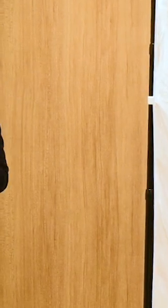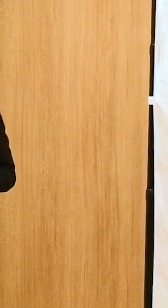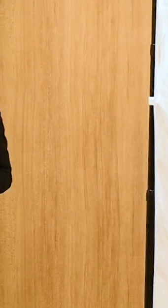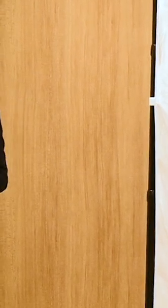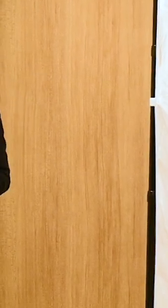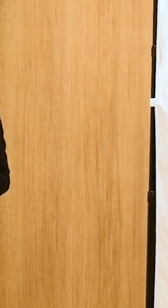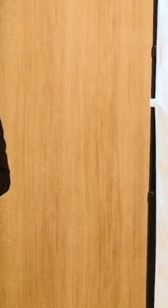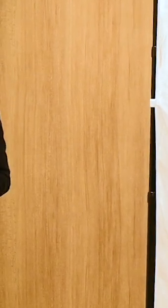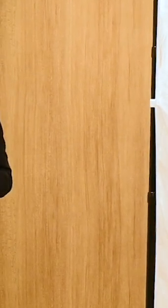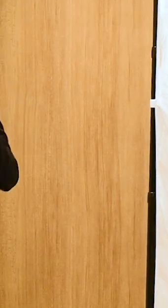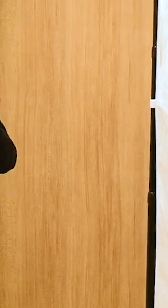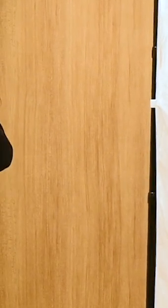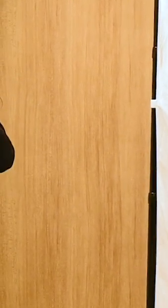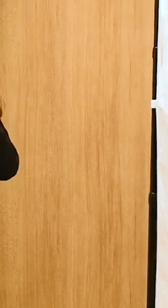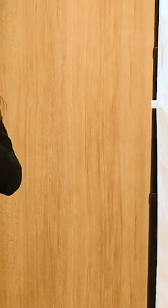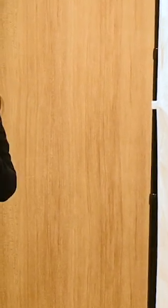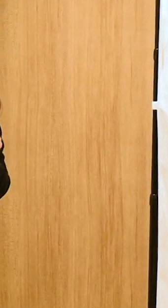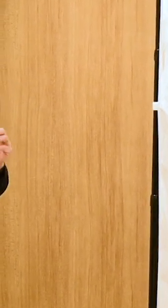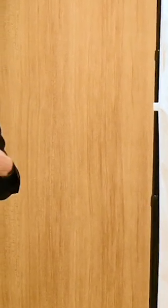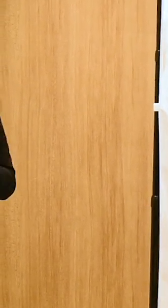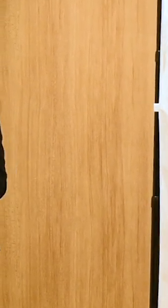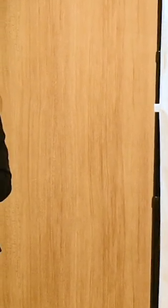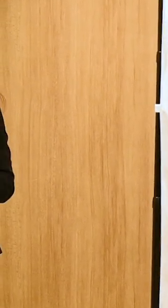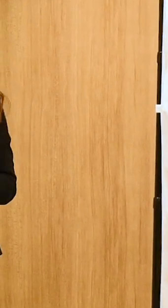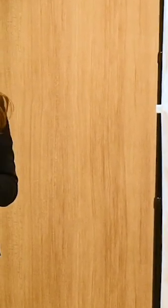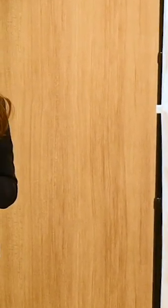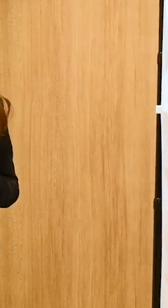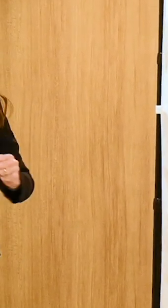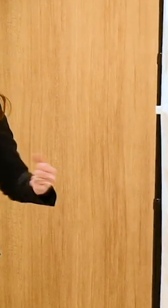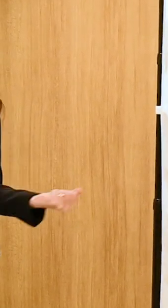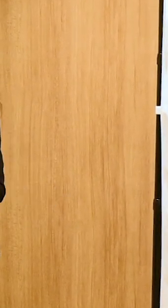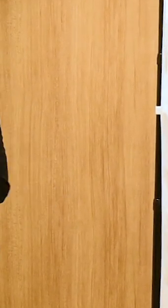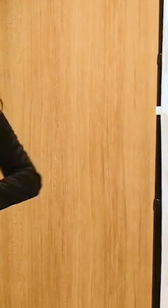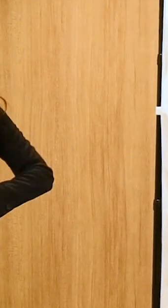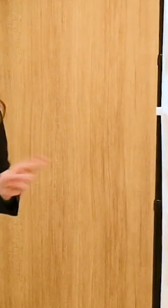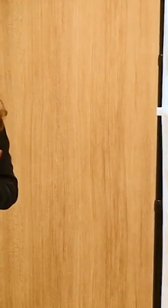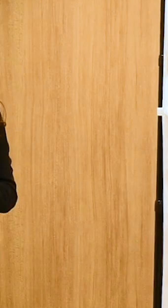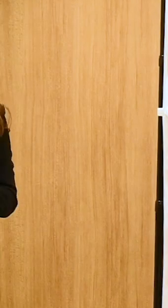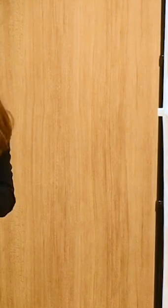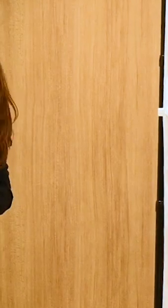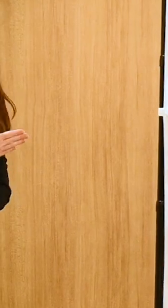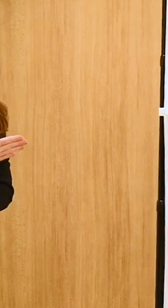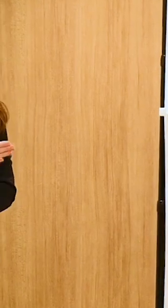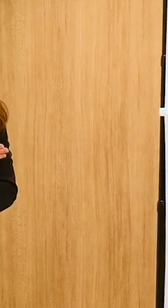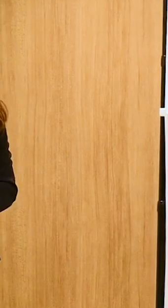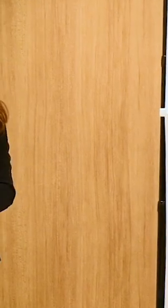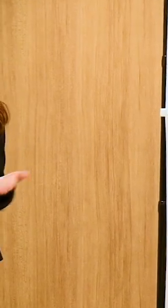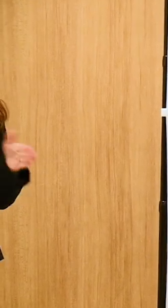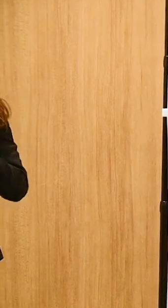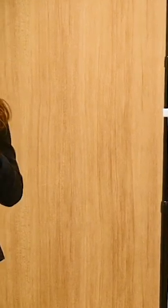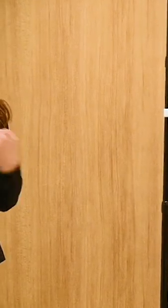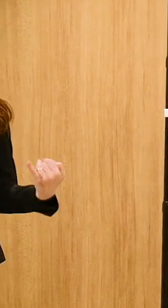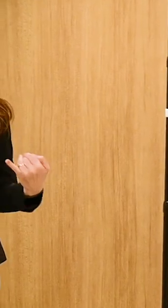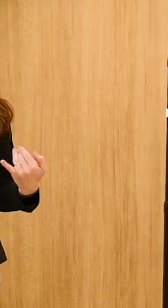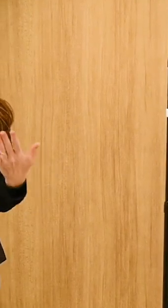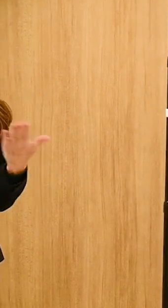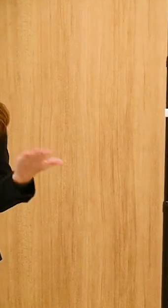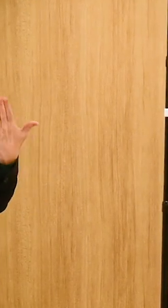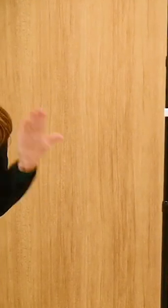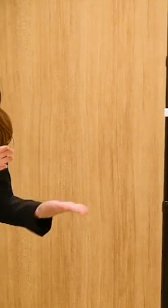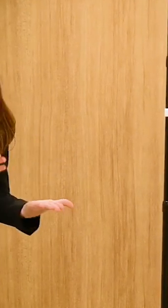team, delivered it before the deadline, so he kept his promise to me. And we also want to thank other folks who were in